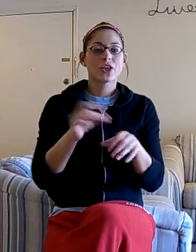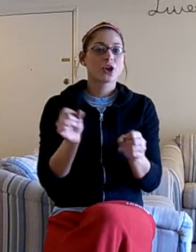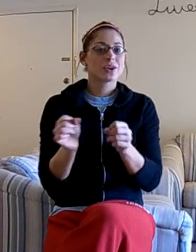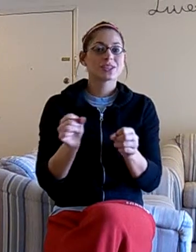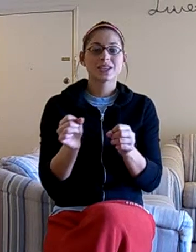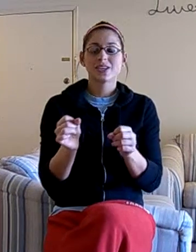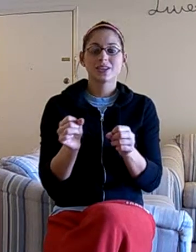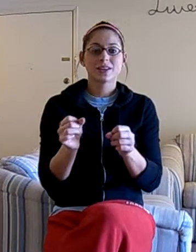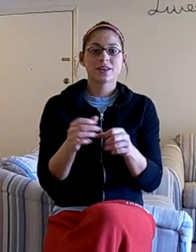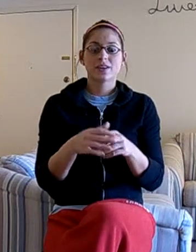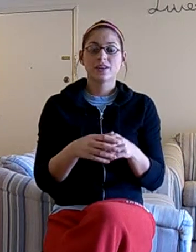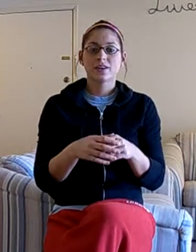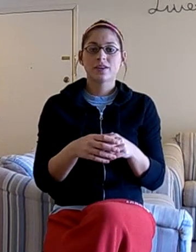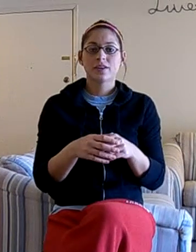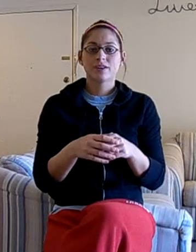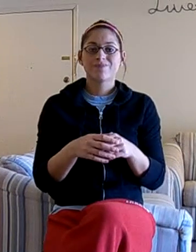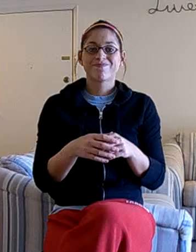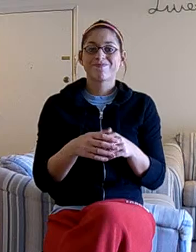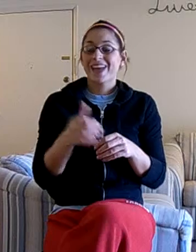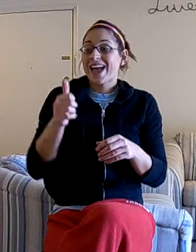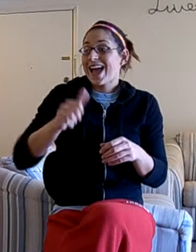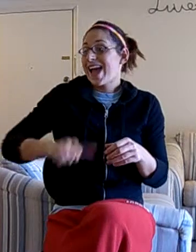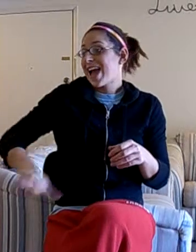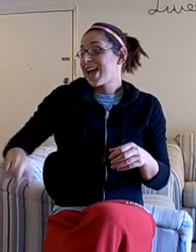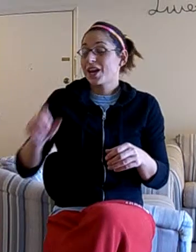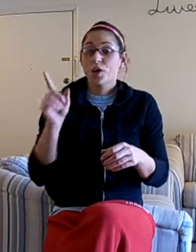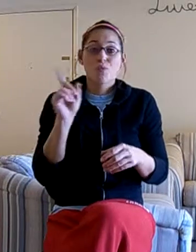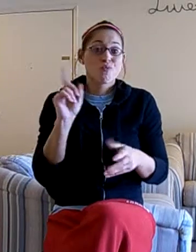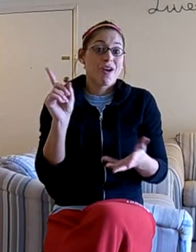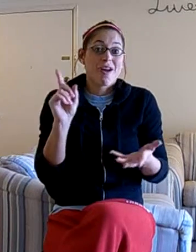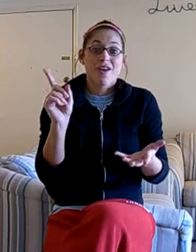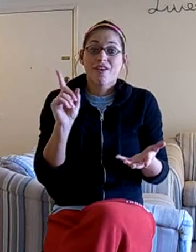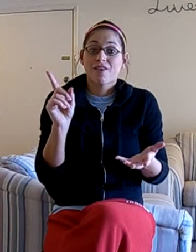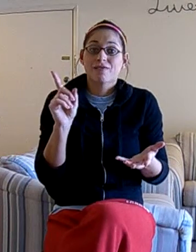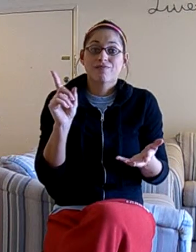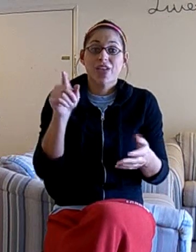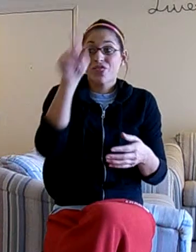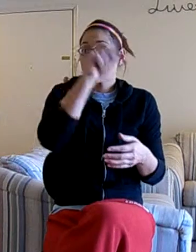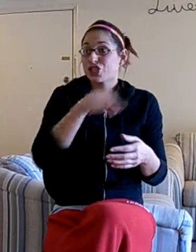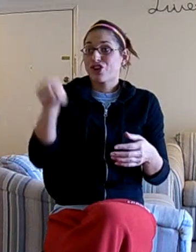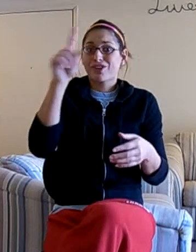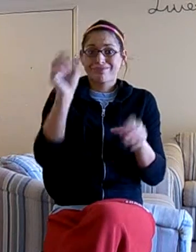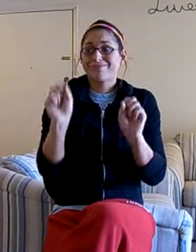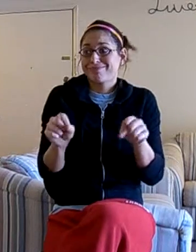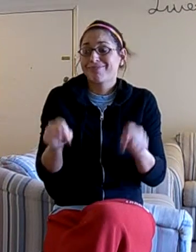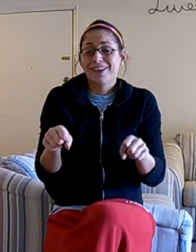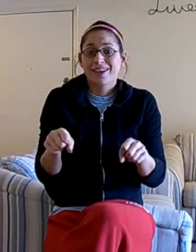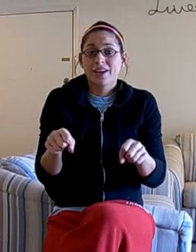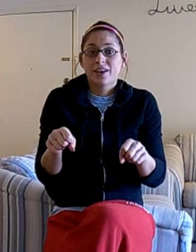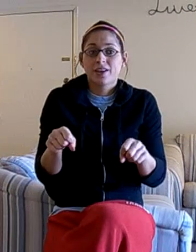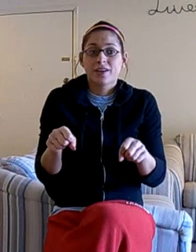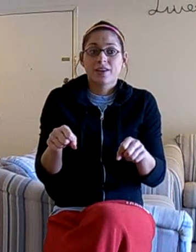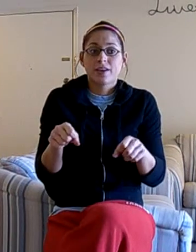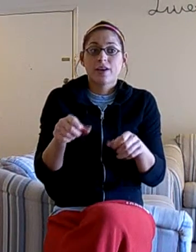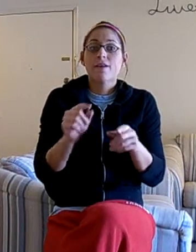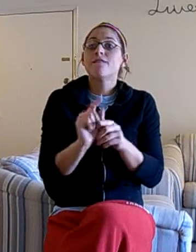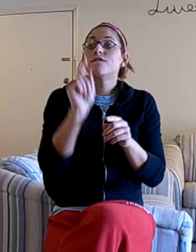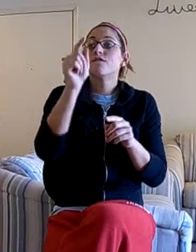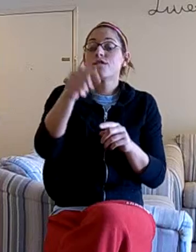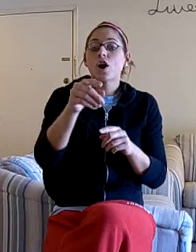be anywhere along this circle, but we do know it's this far away from Bismarck. We need more